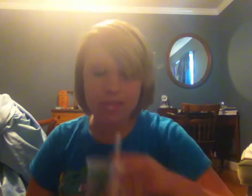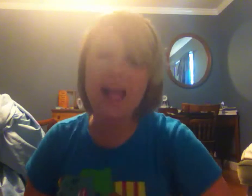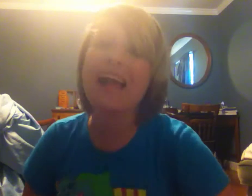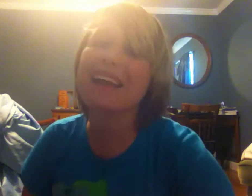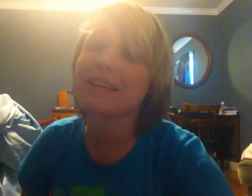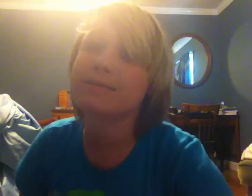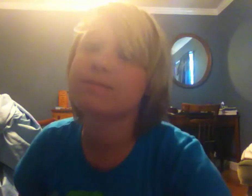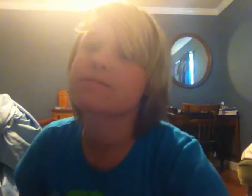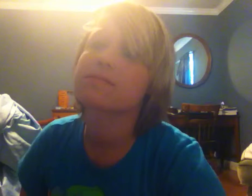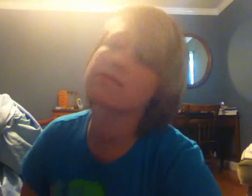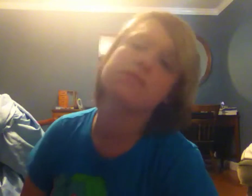And